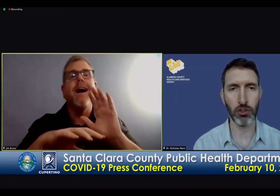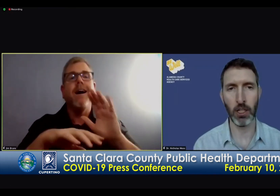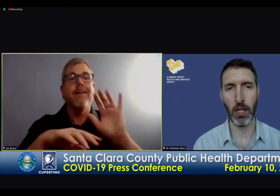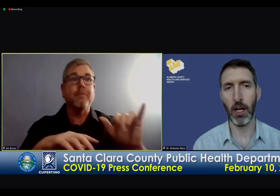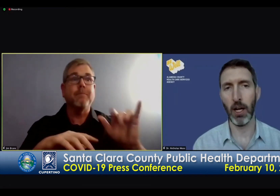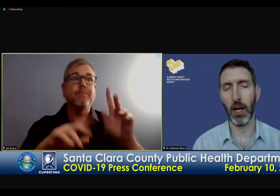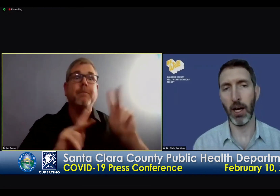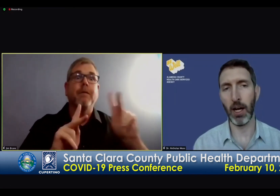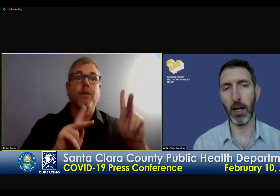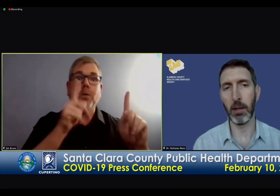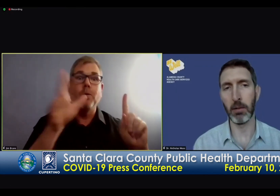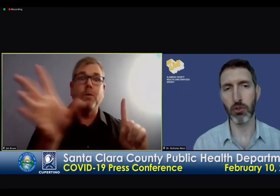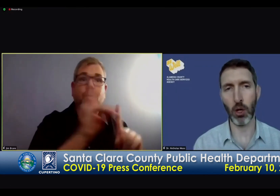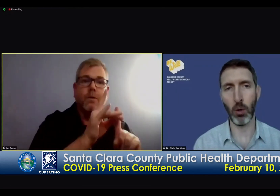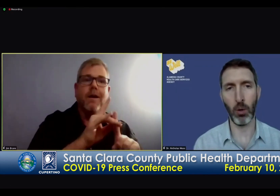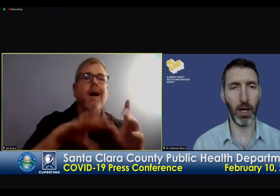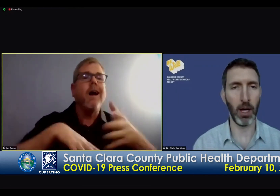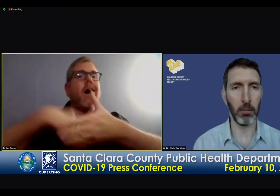communities.